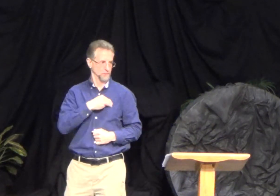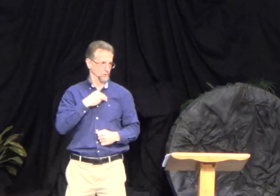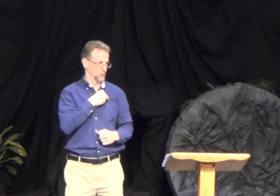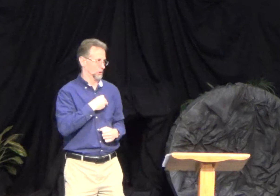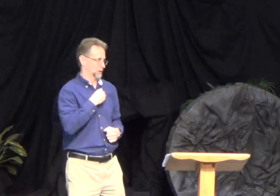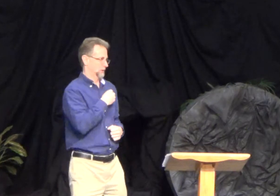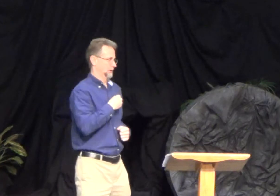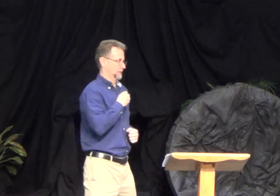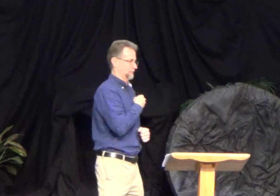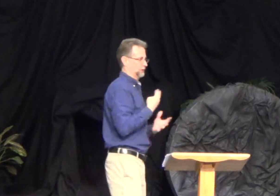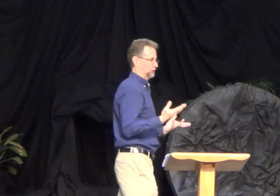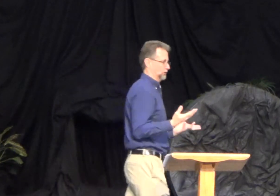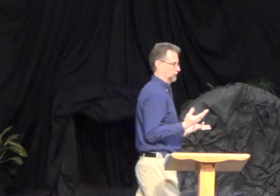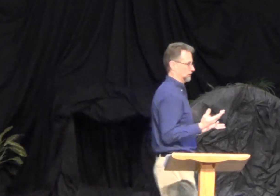Mission. It's a mission.